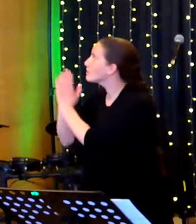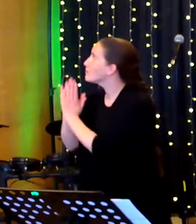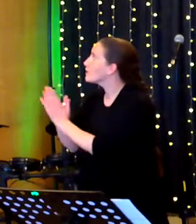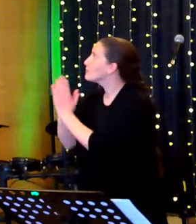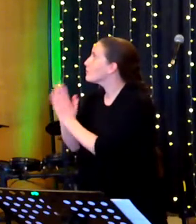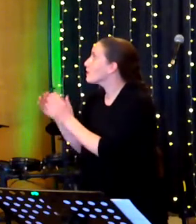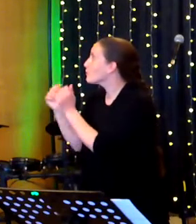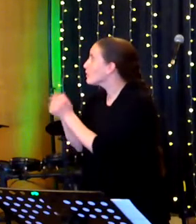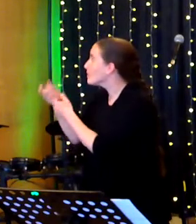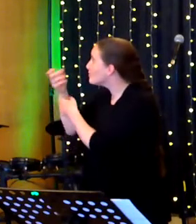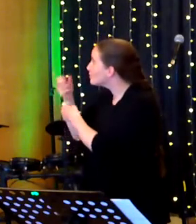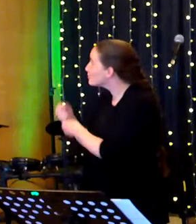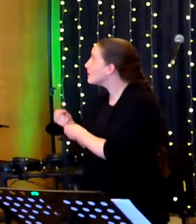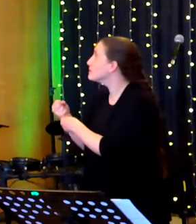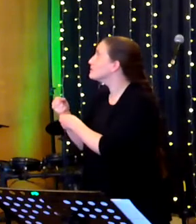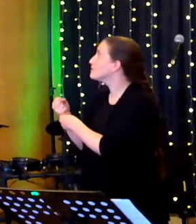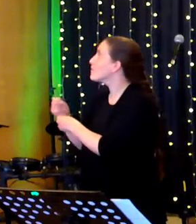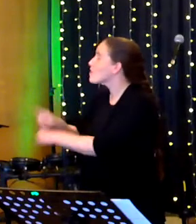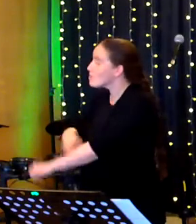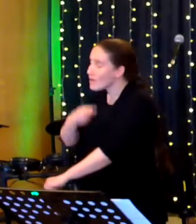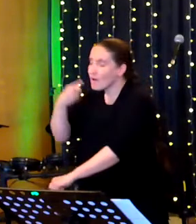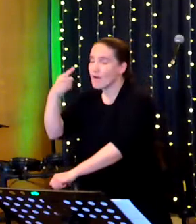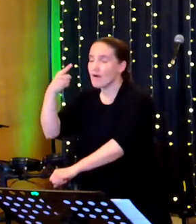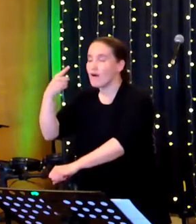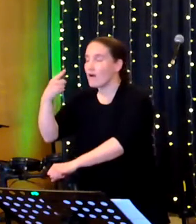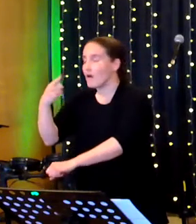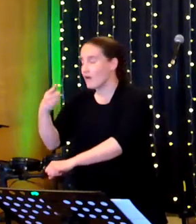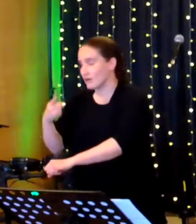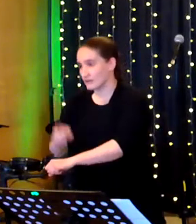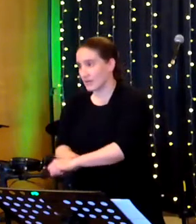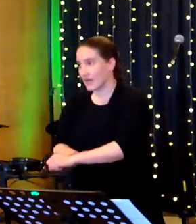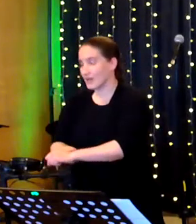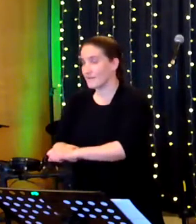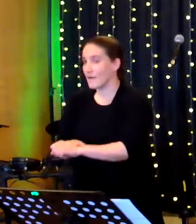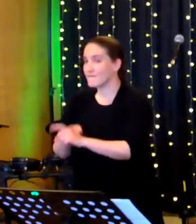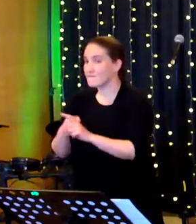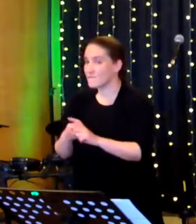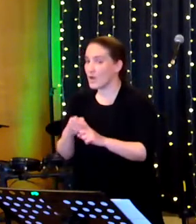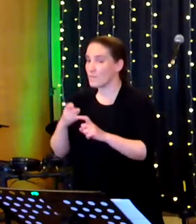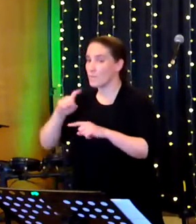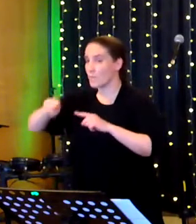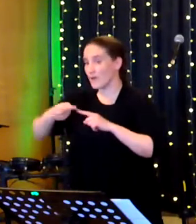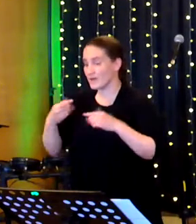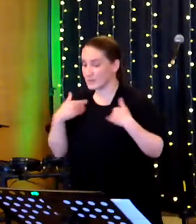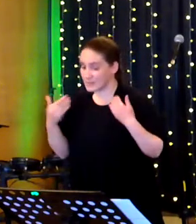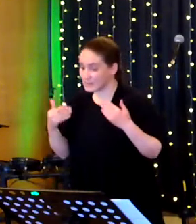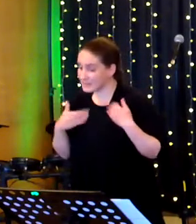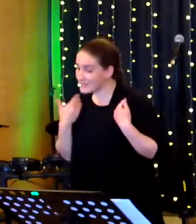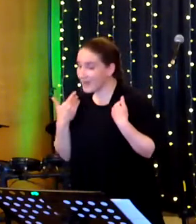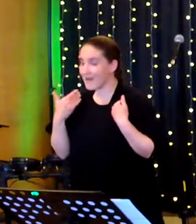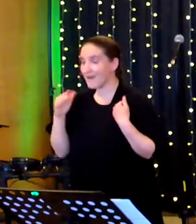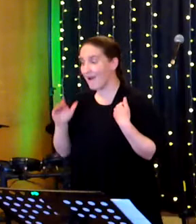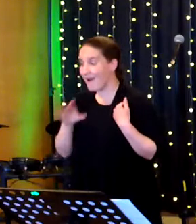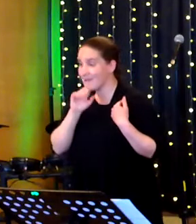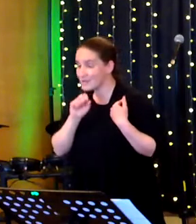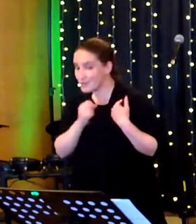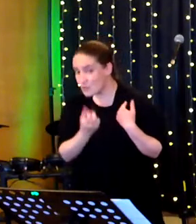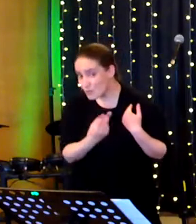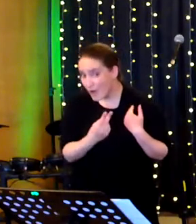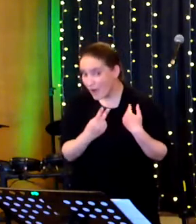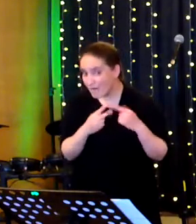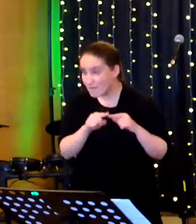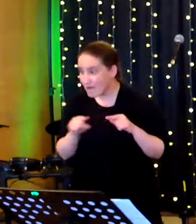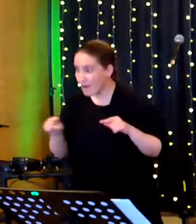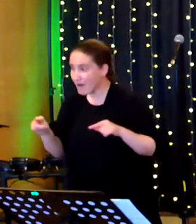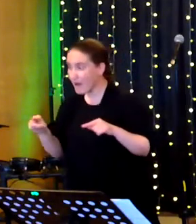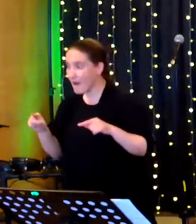people since being taken from Israel when he was about 12 to 15 years old. And he's been praying for these 3 weeks